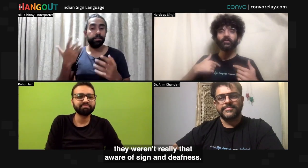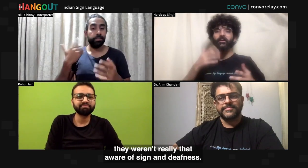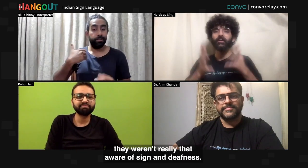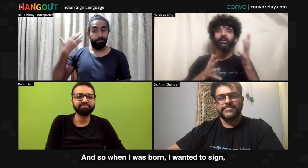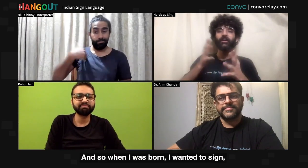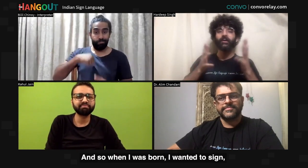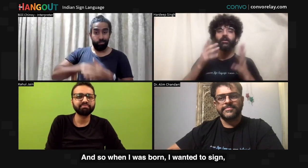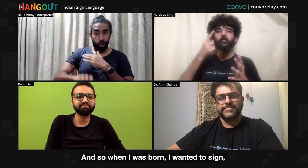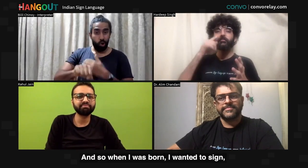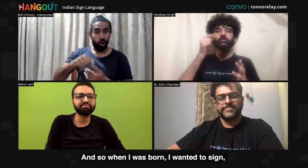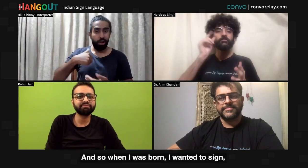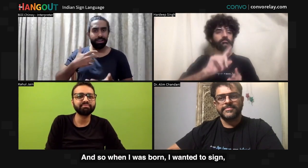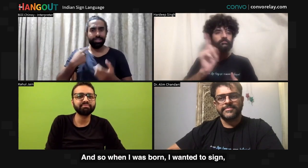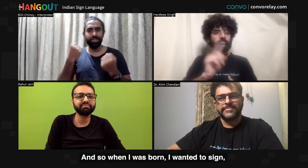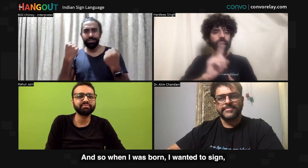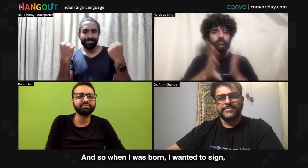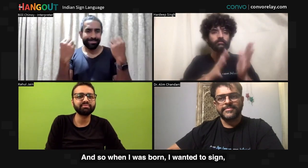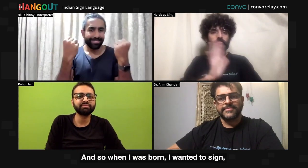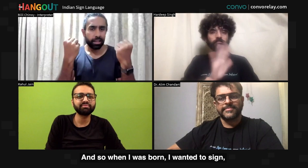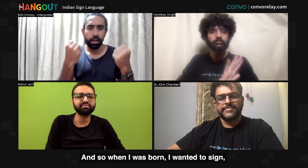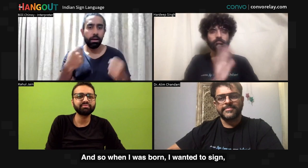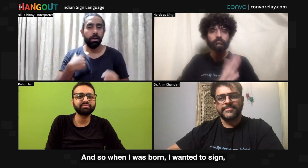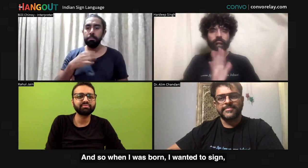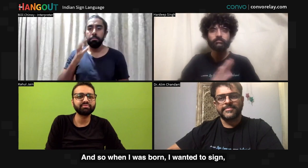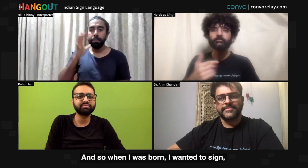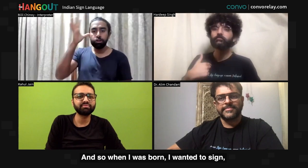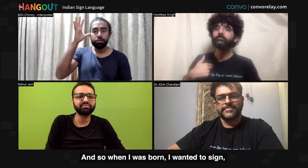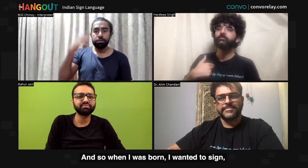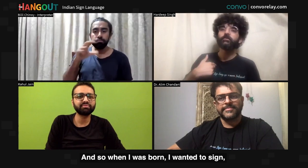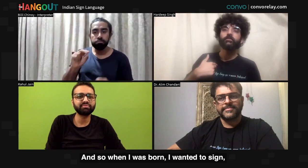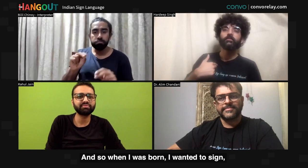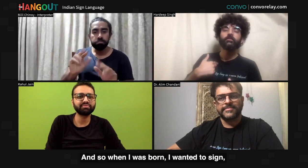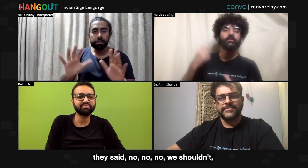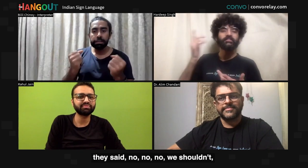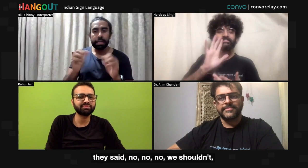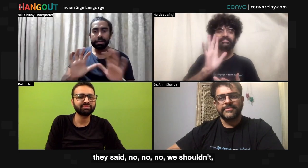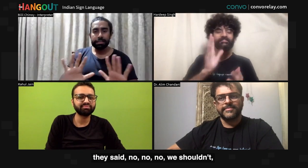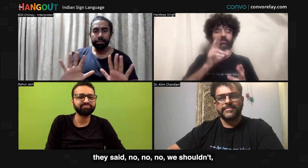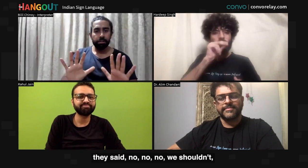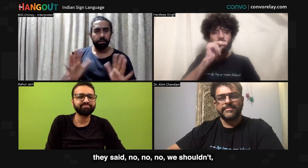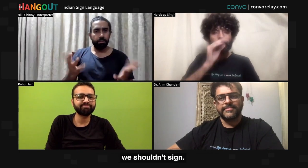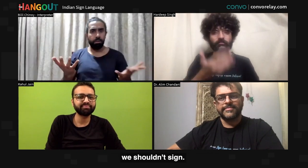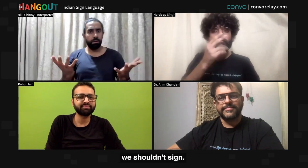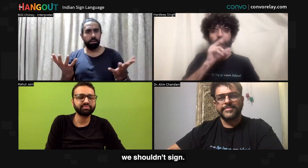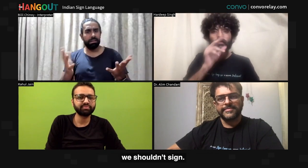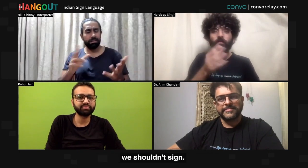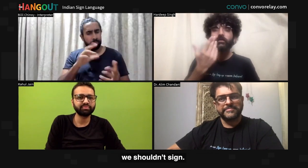deafness. And so, when I was born, I wanted to sign. They said, no, no, no, we shouldn't, we shouldn't sign.